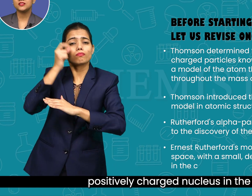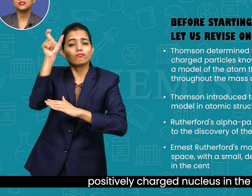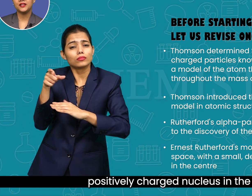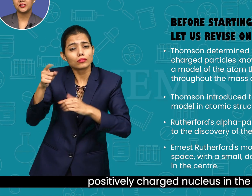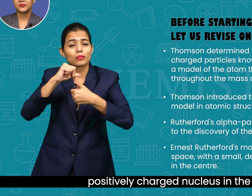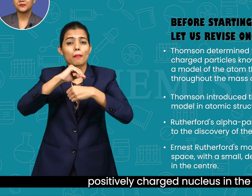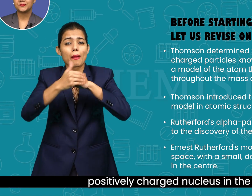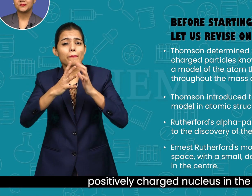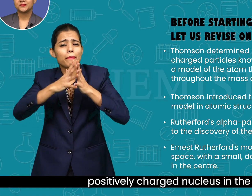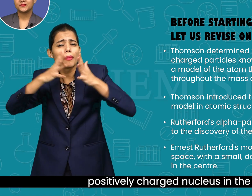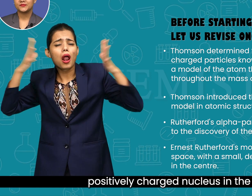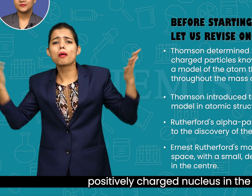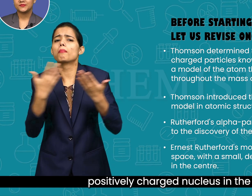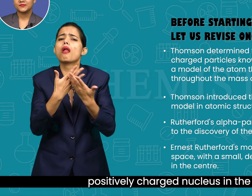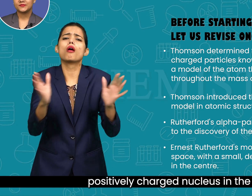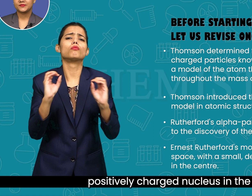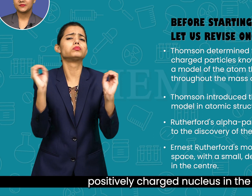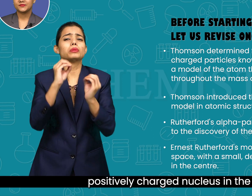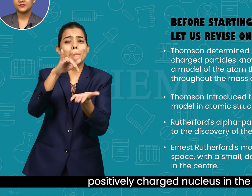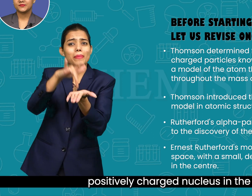nucleus in the center.